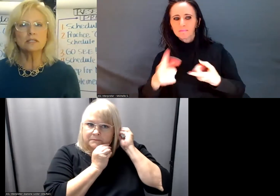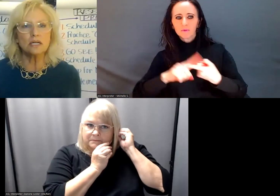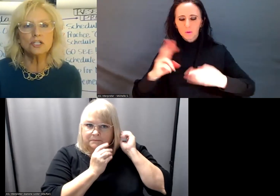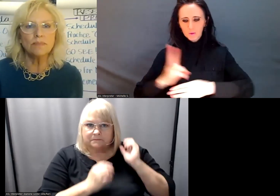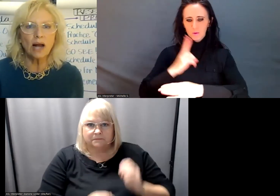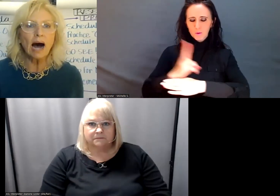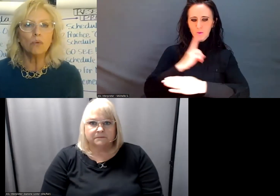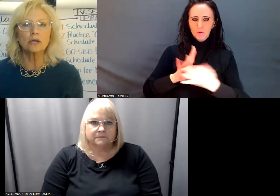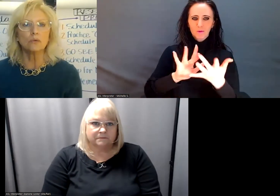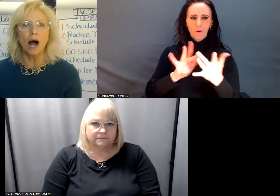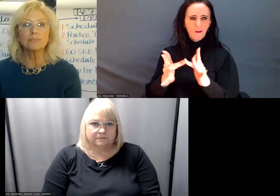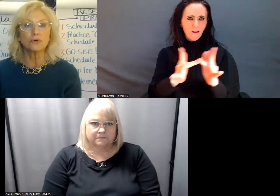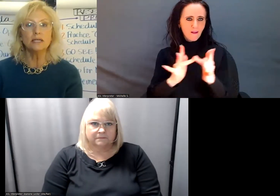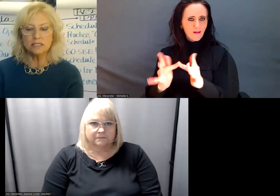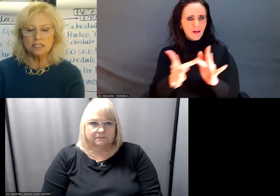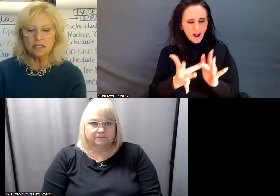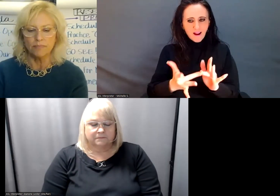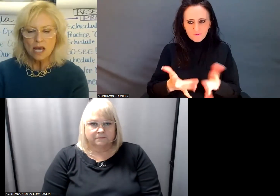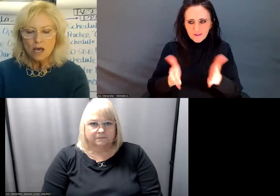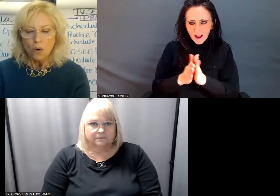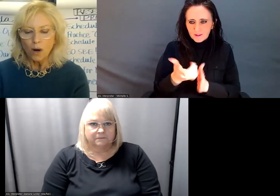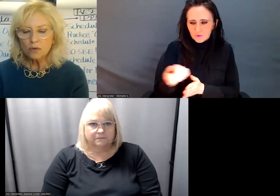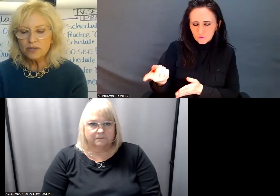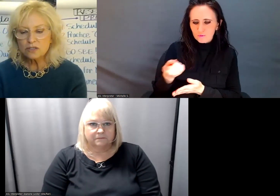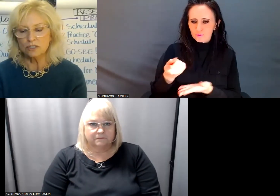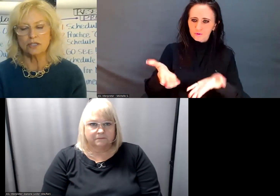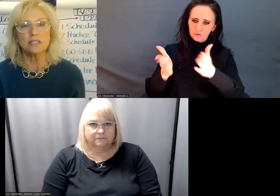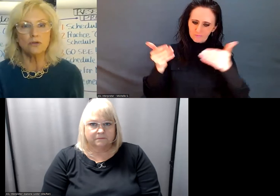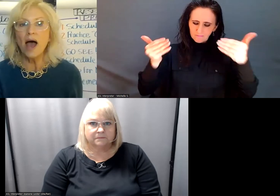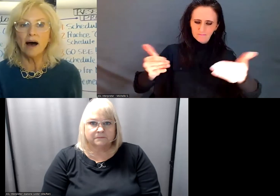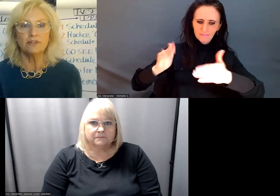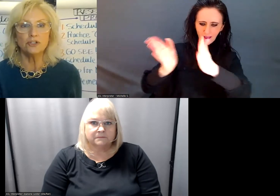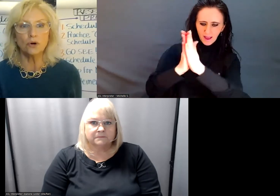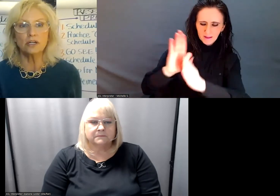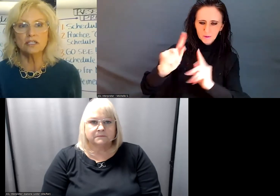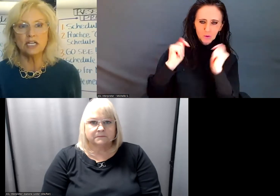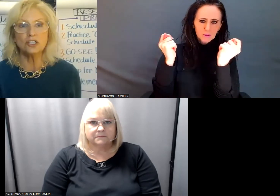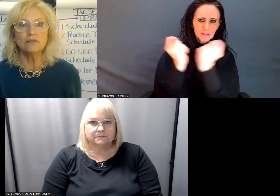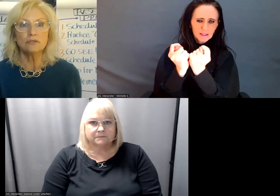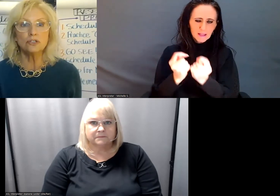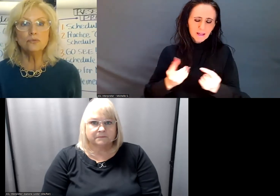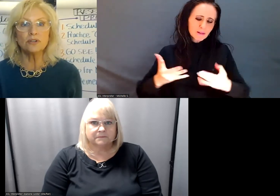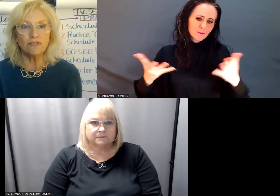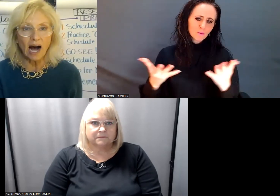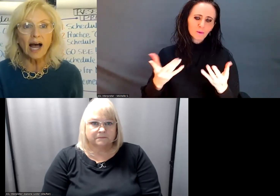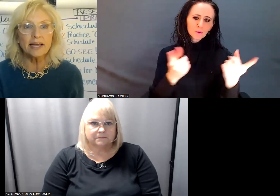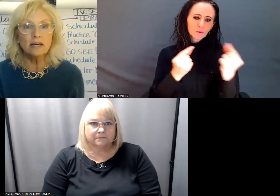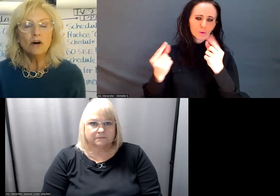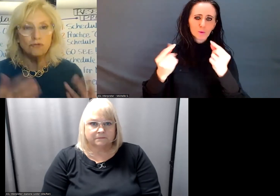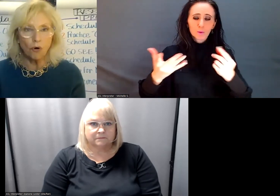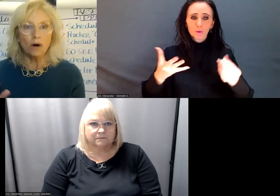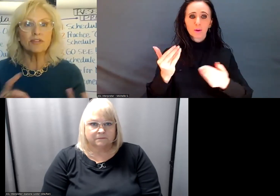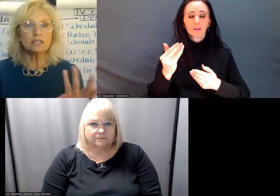bigger discussion about how we're going to operate as a team. What are resources that you have in your organization to